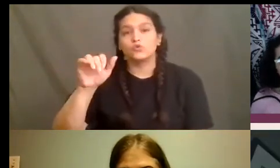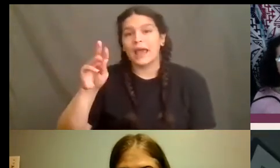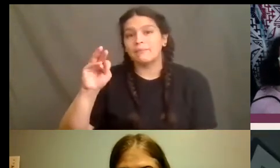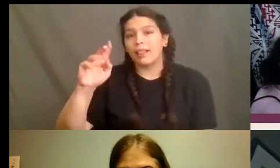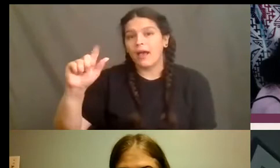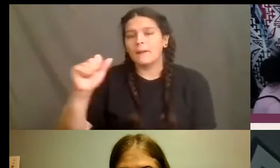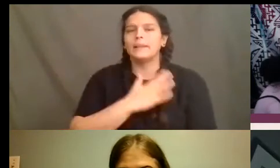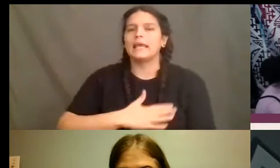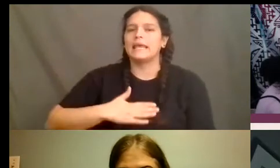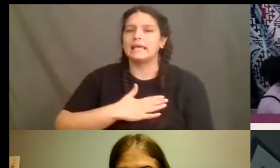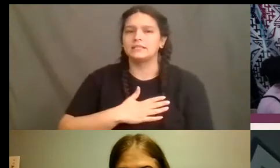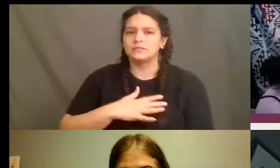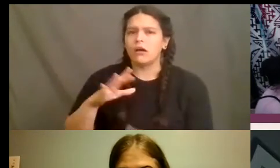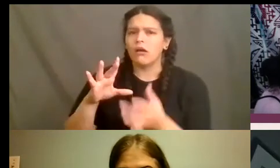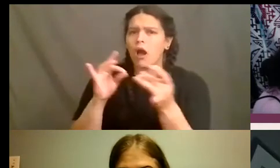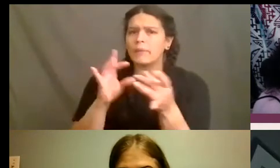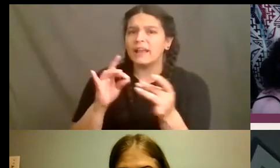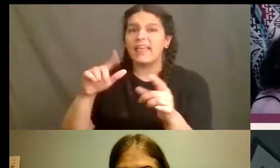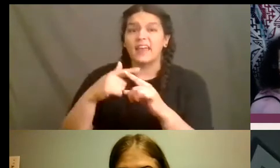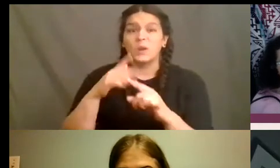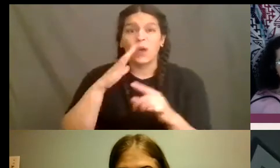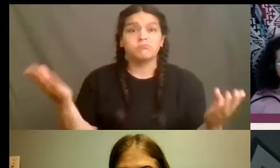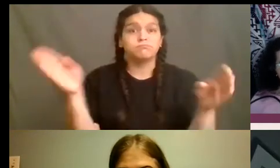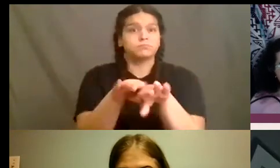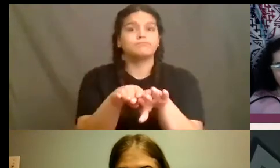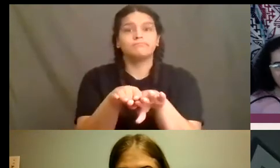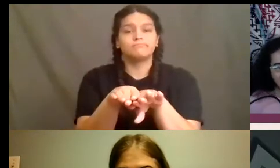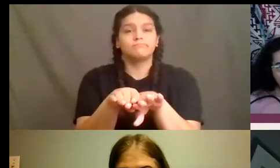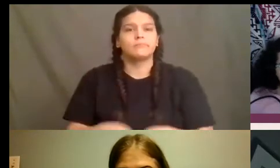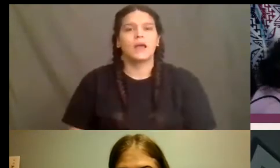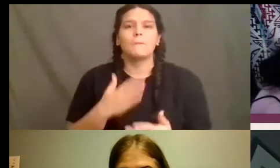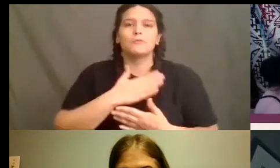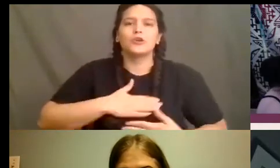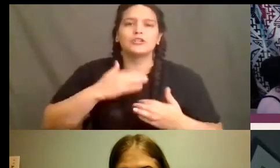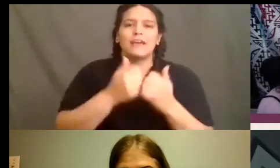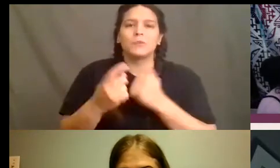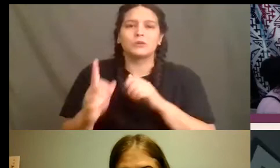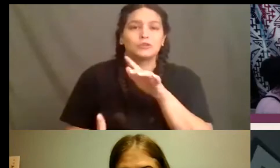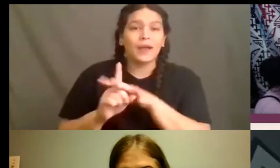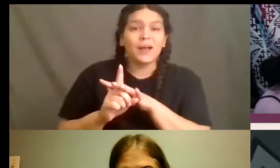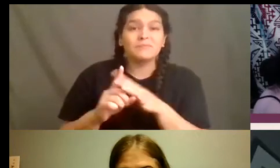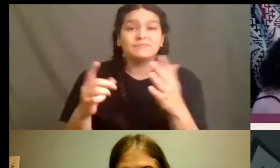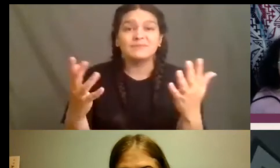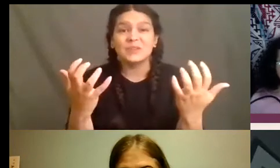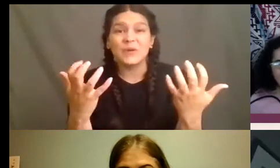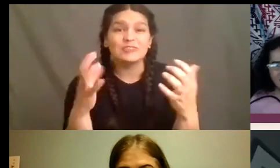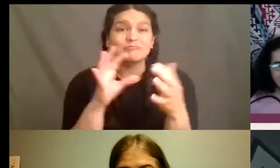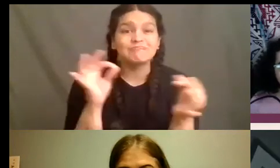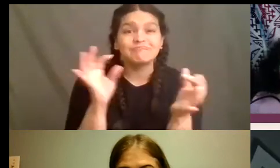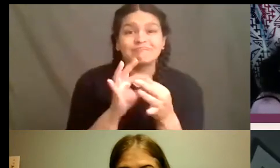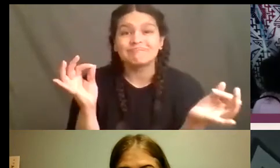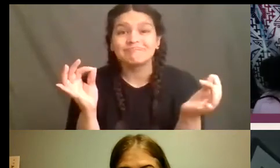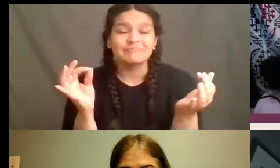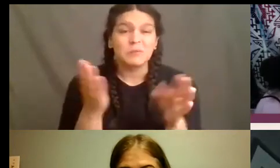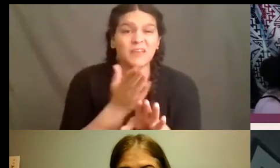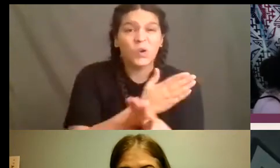it. And then we're just going to shut shop. We appreciate everyone being here. Does anyone want to say anything before